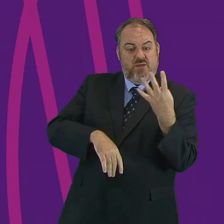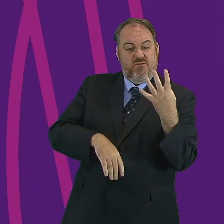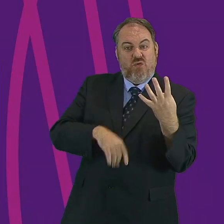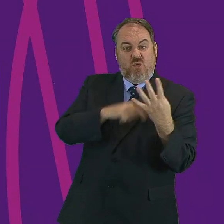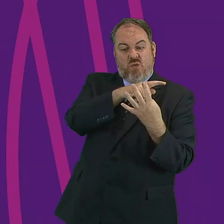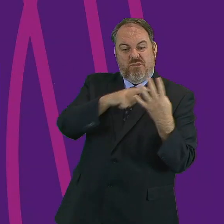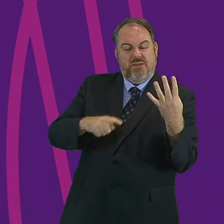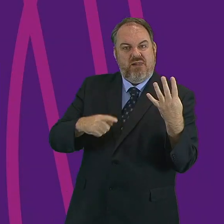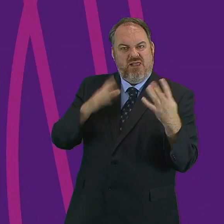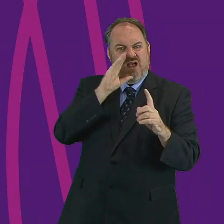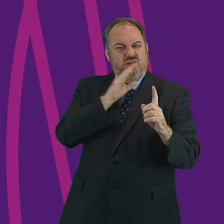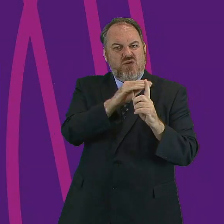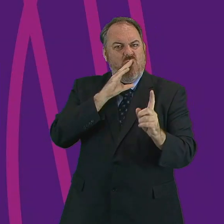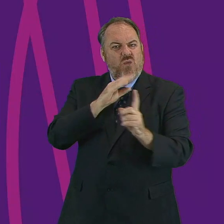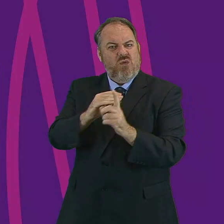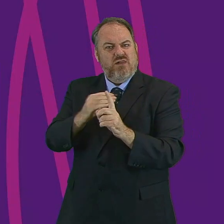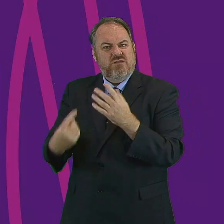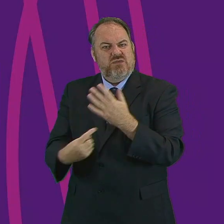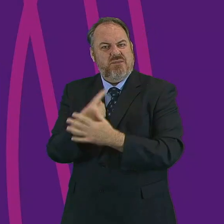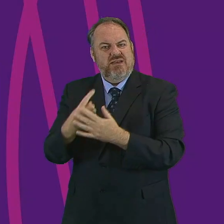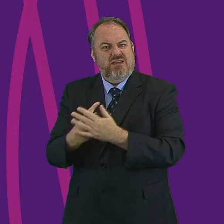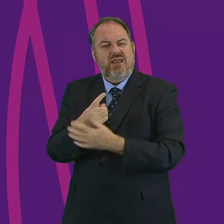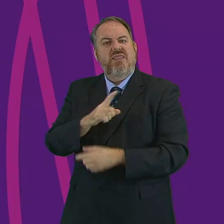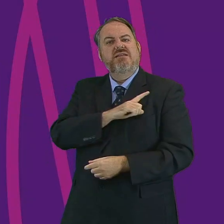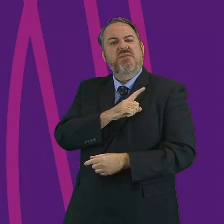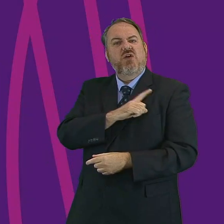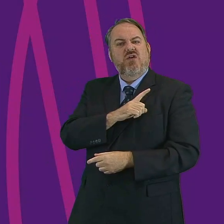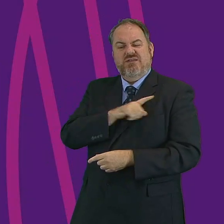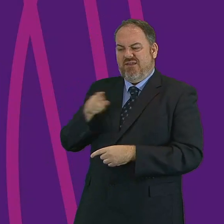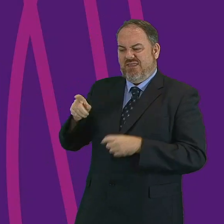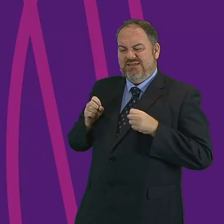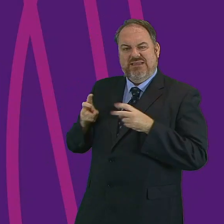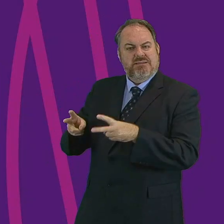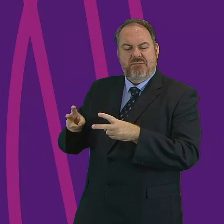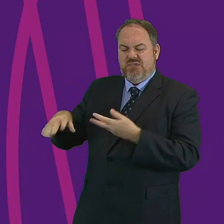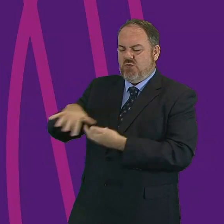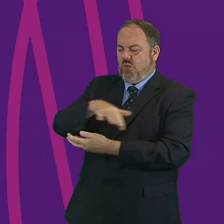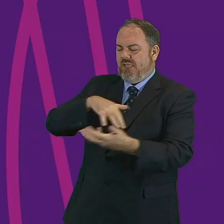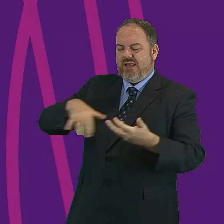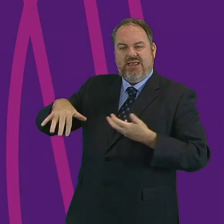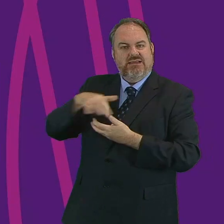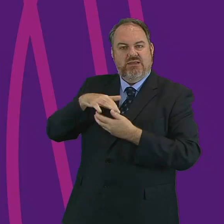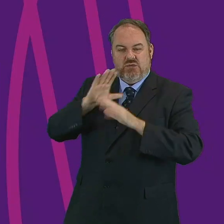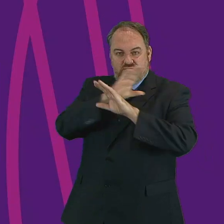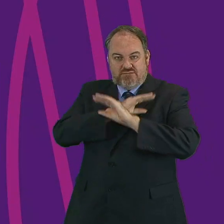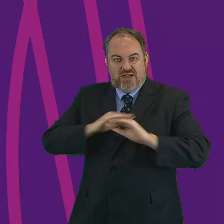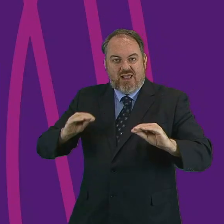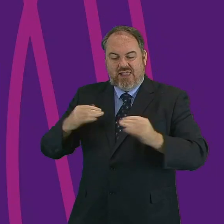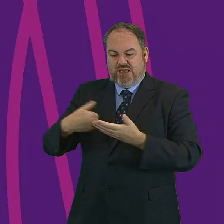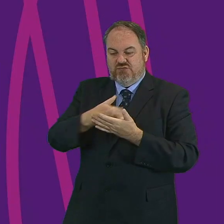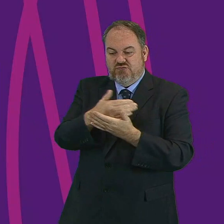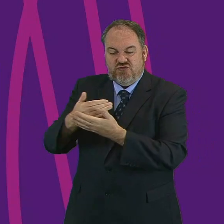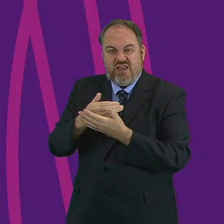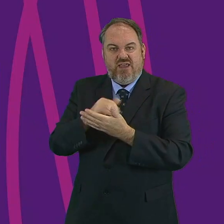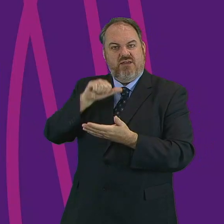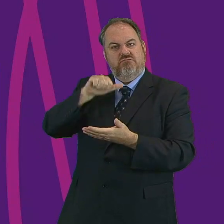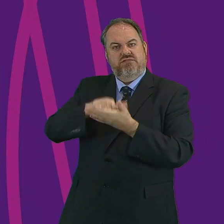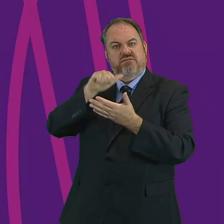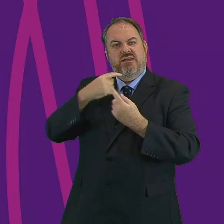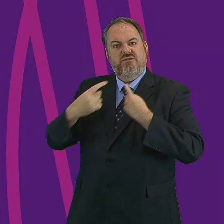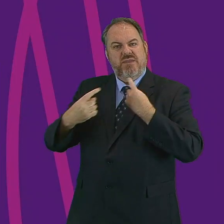notification scheme, and Victim Support Scotland says it's down to the current system being overly complicated to both understand and administer. So will the